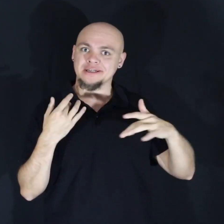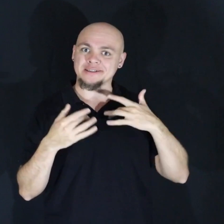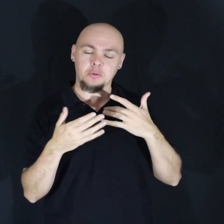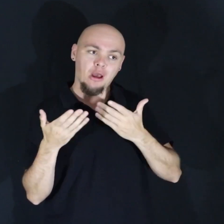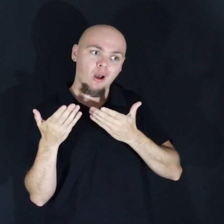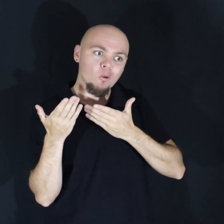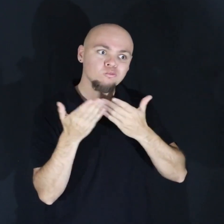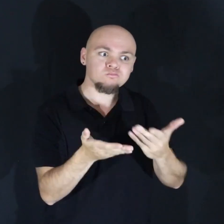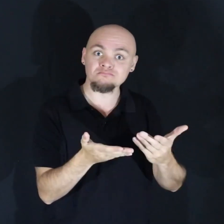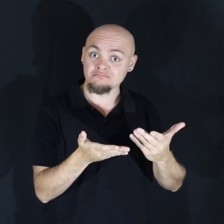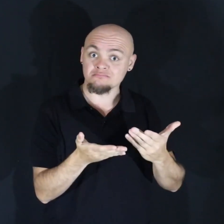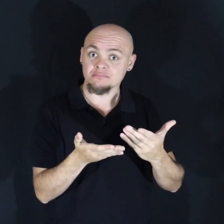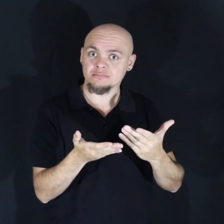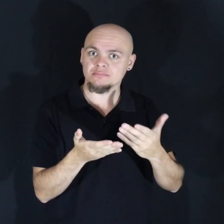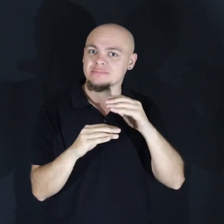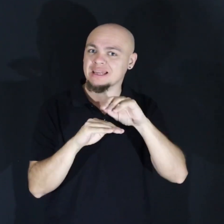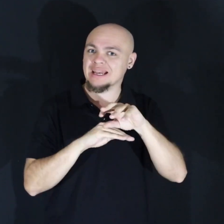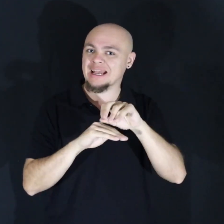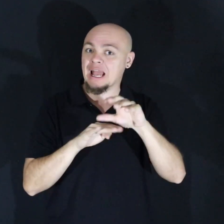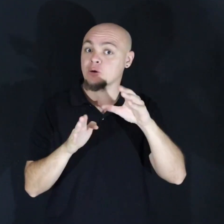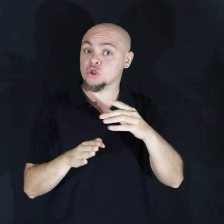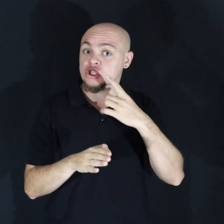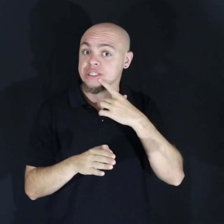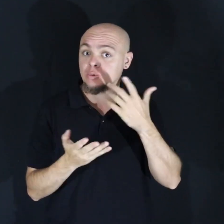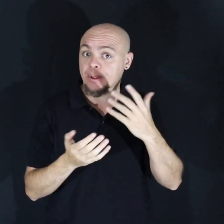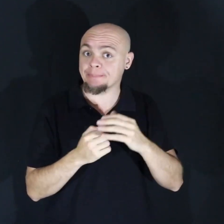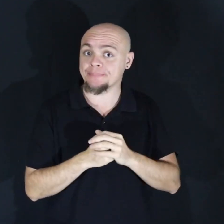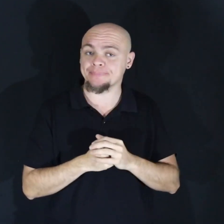excitement, his counselor says,